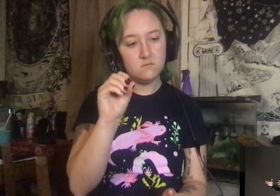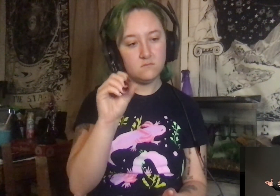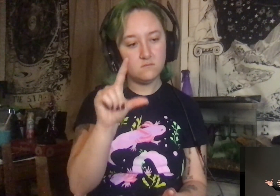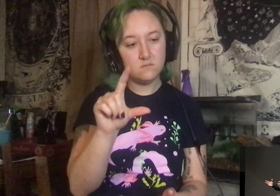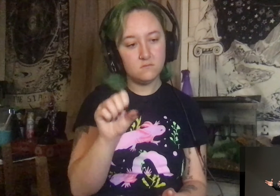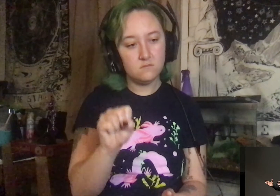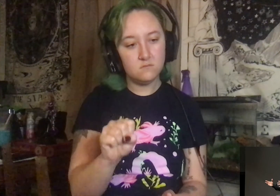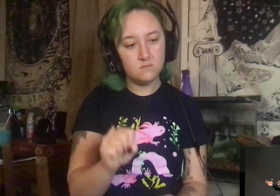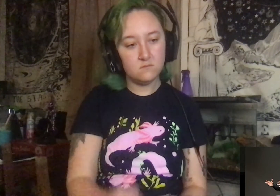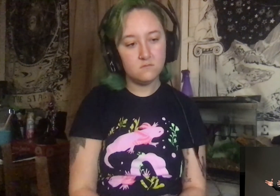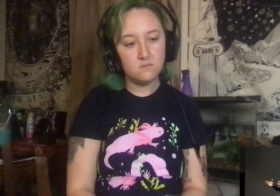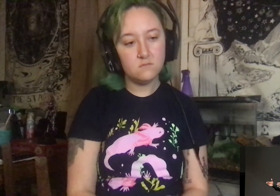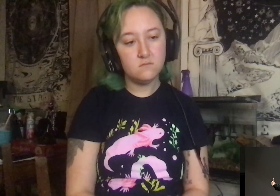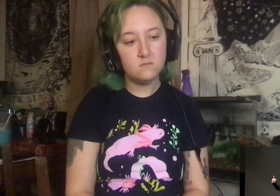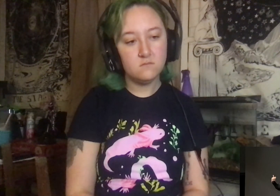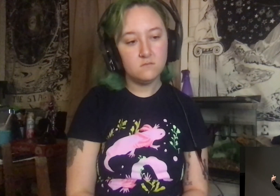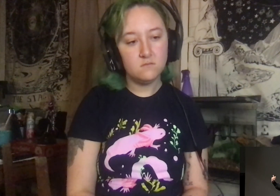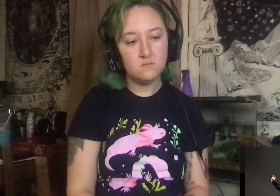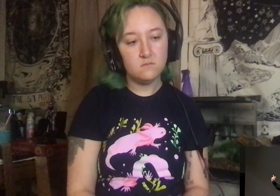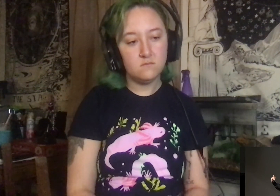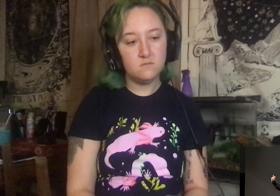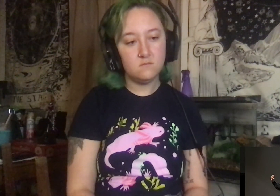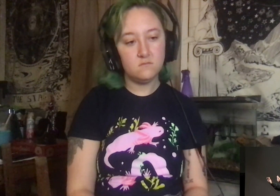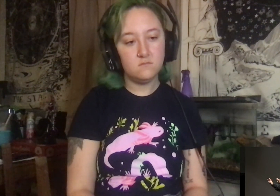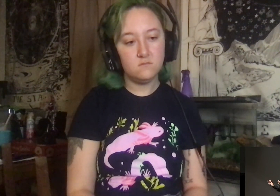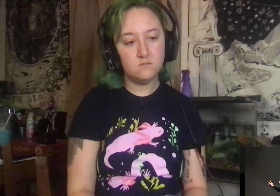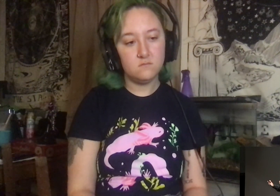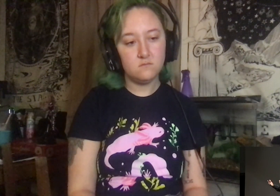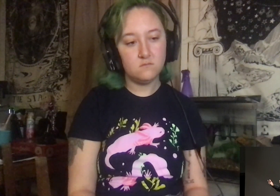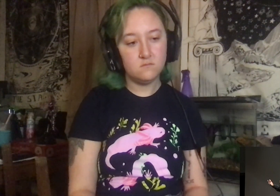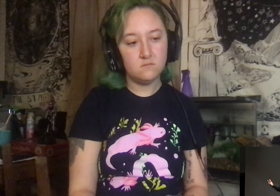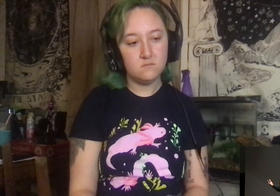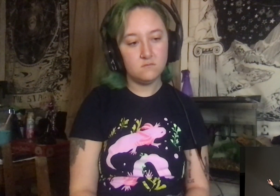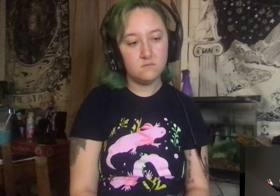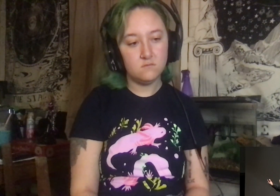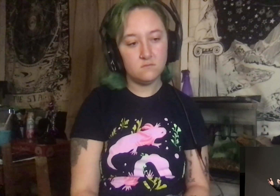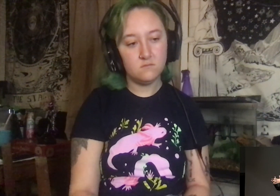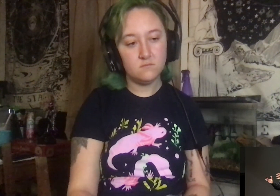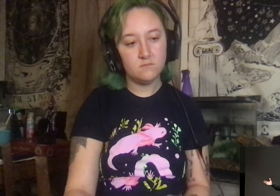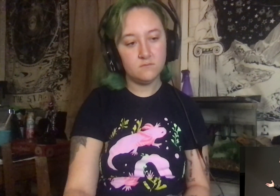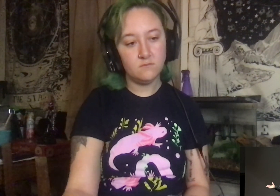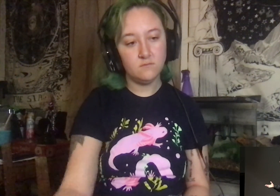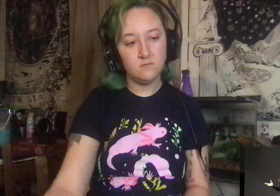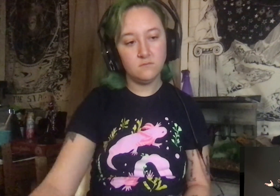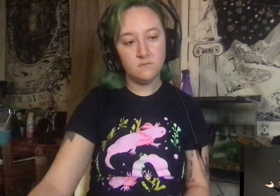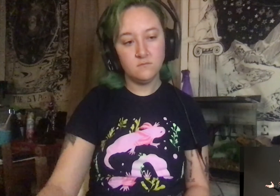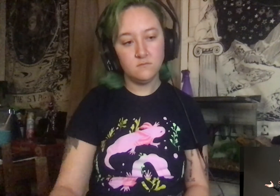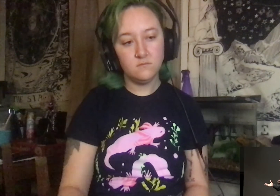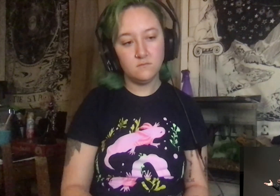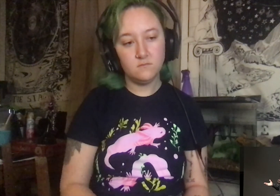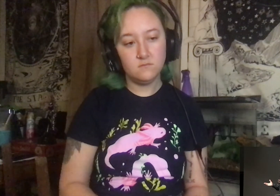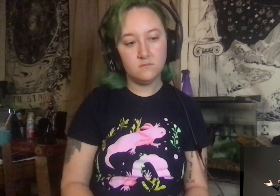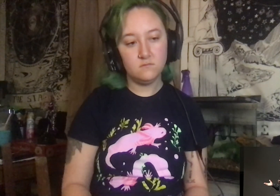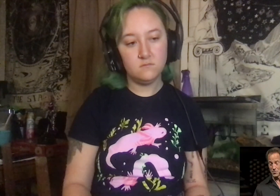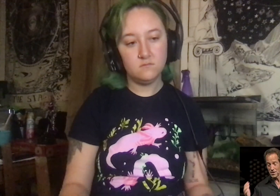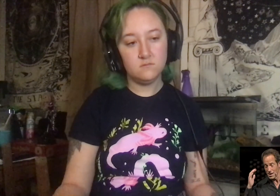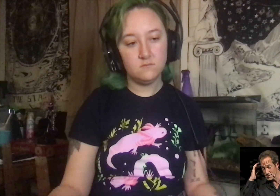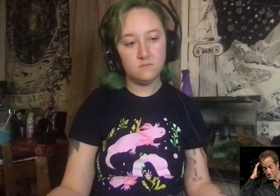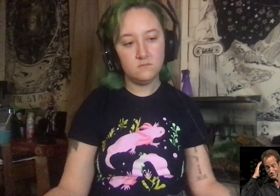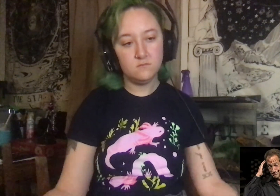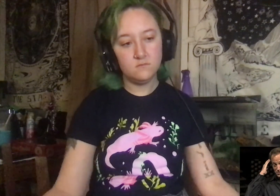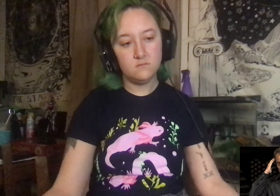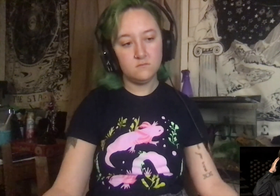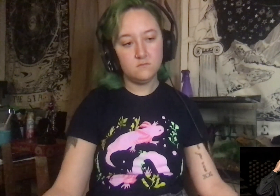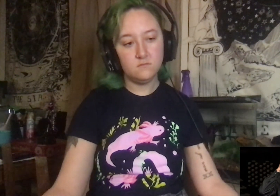effect of all of that has been this marginalization of lots and lots of jobs. And I